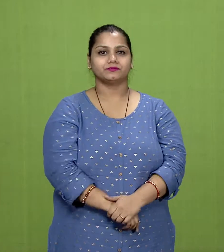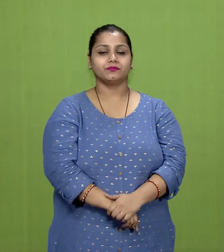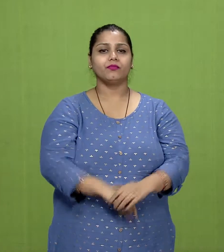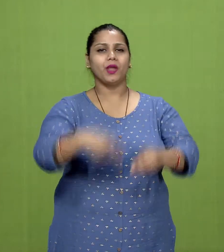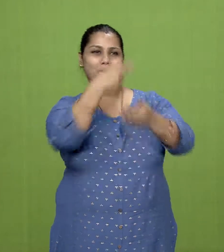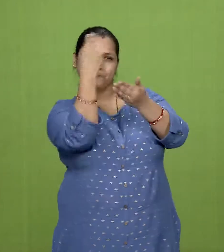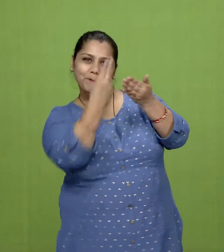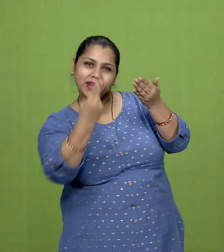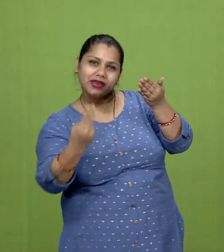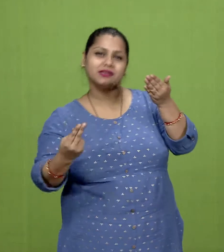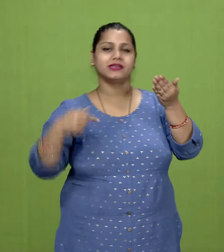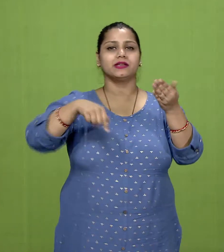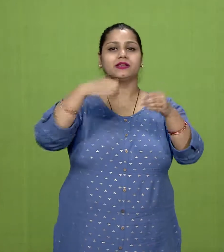called painted graveware,